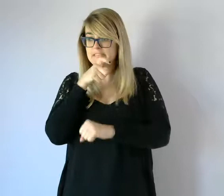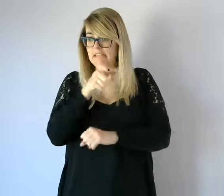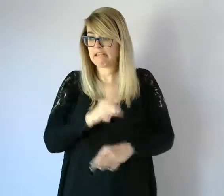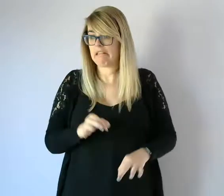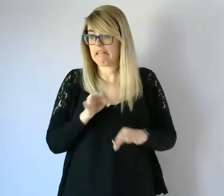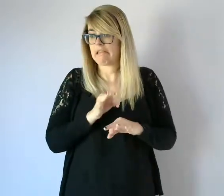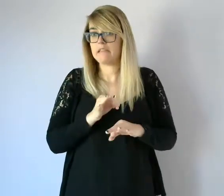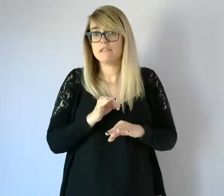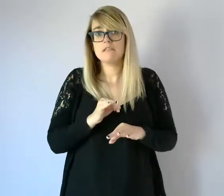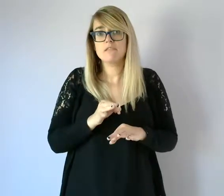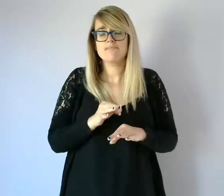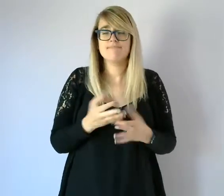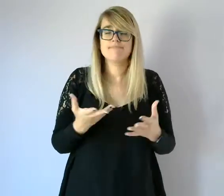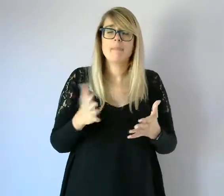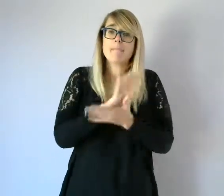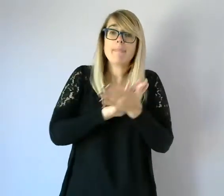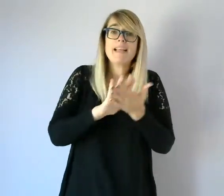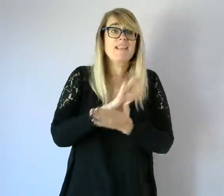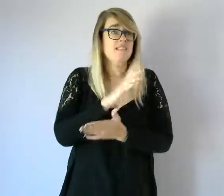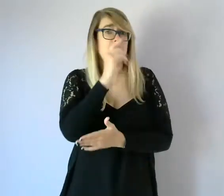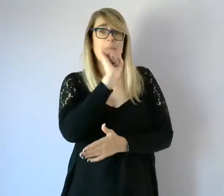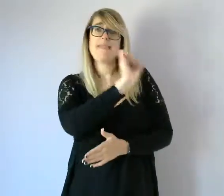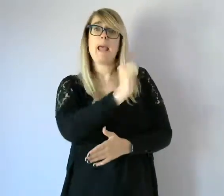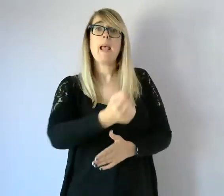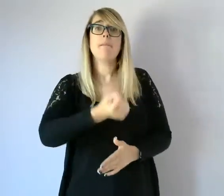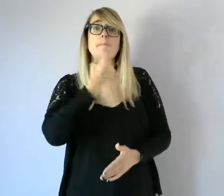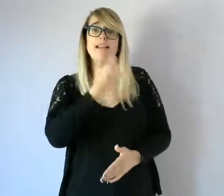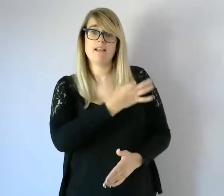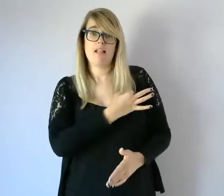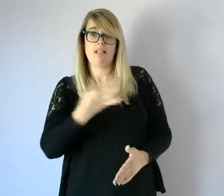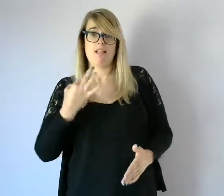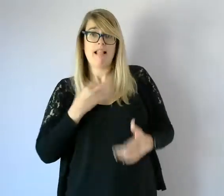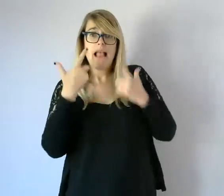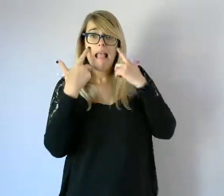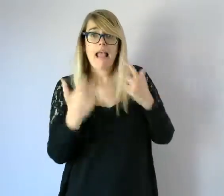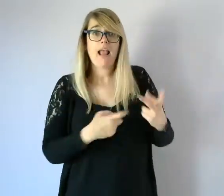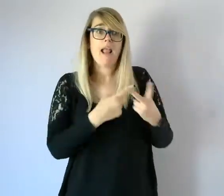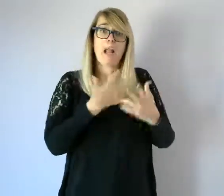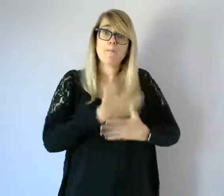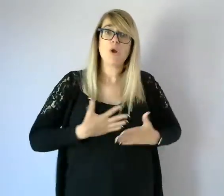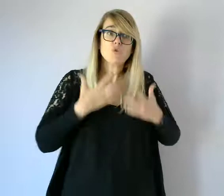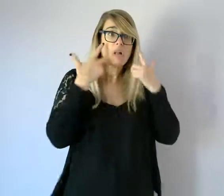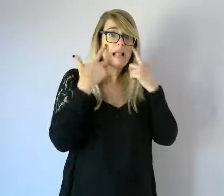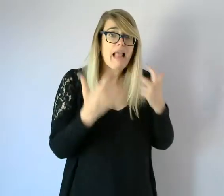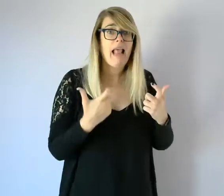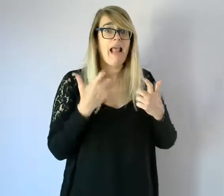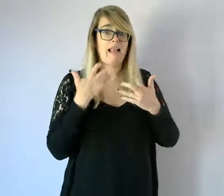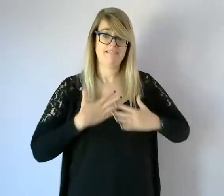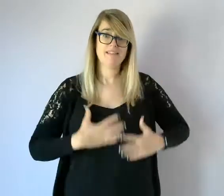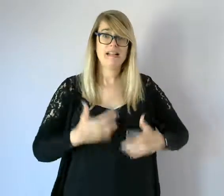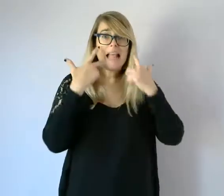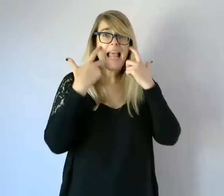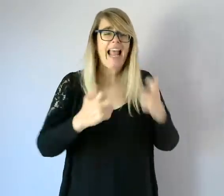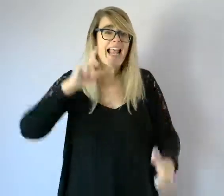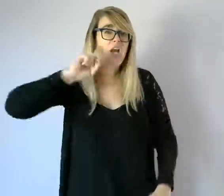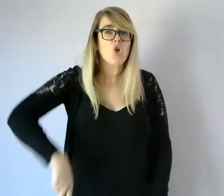including ignoring medical, emotional or physical care needs. Failure to provide access